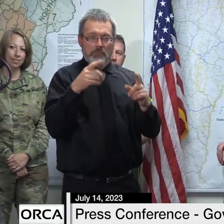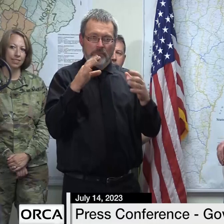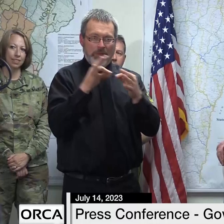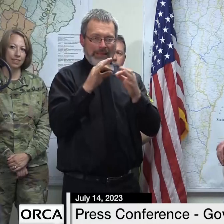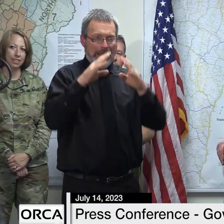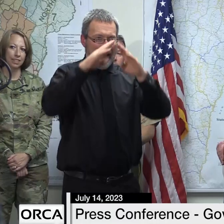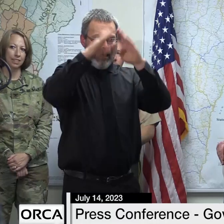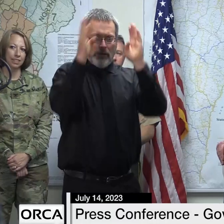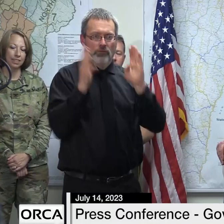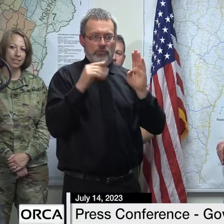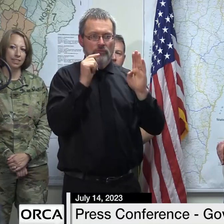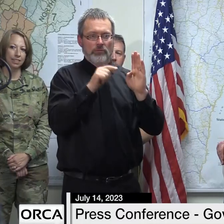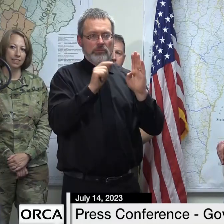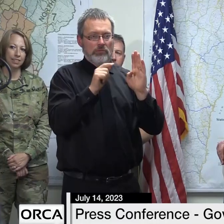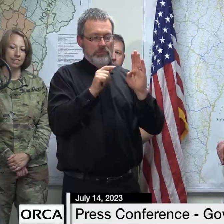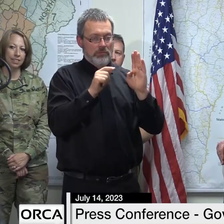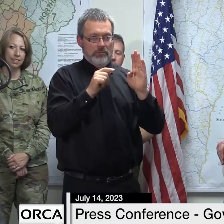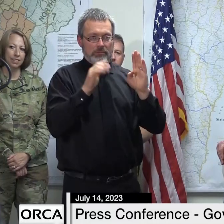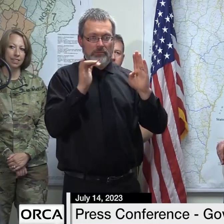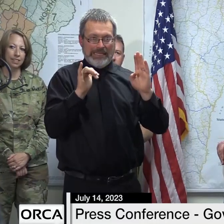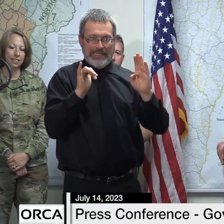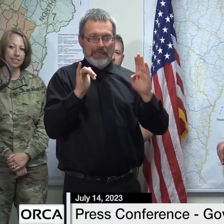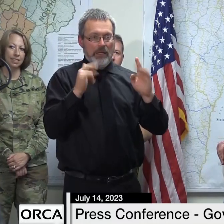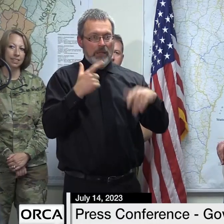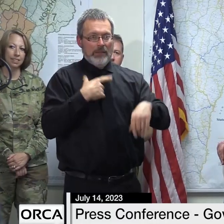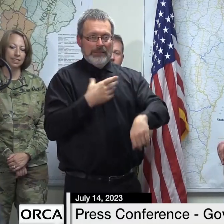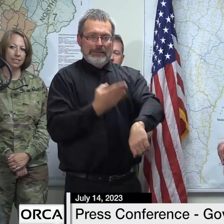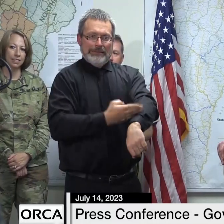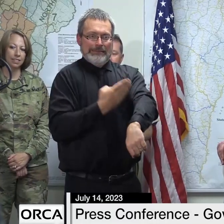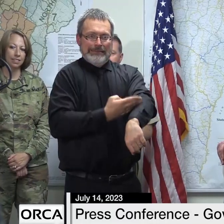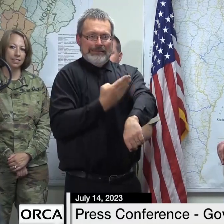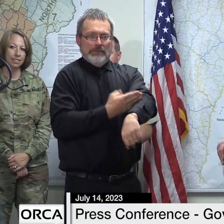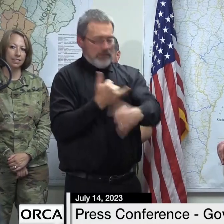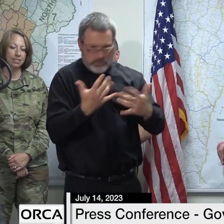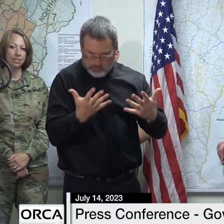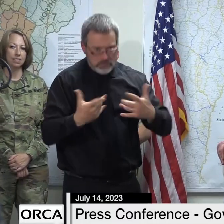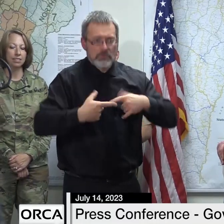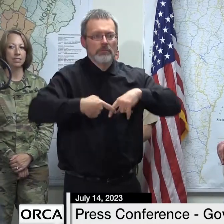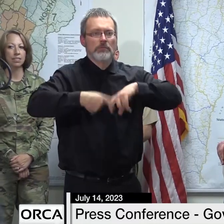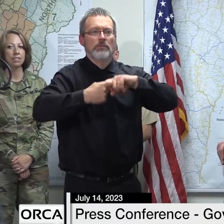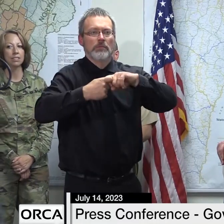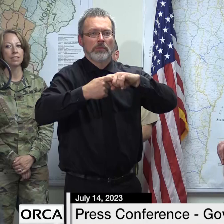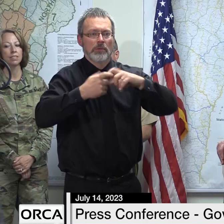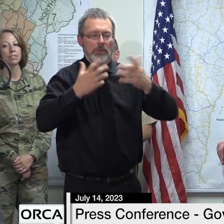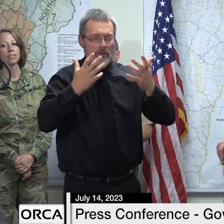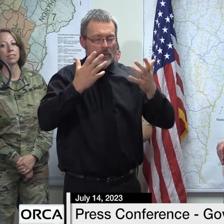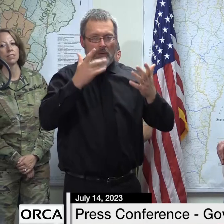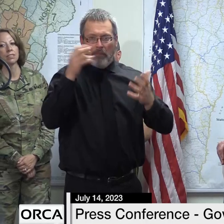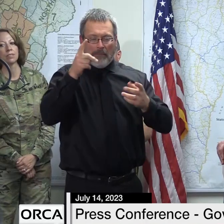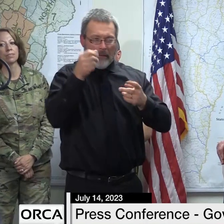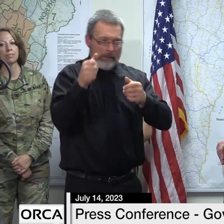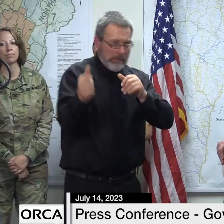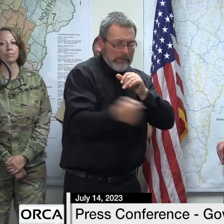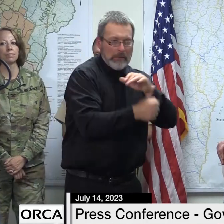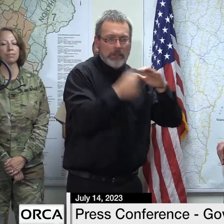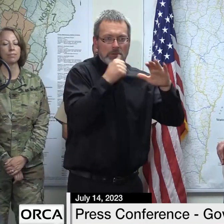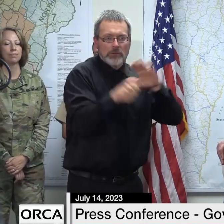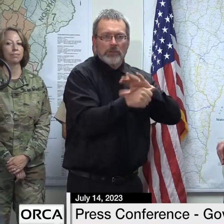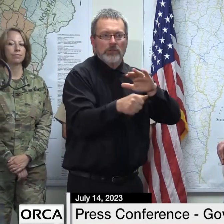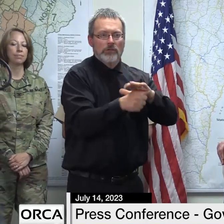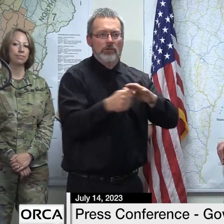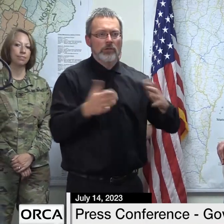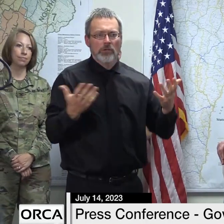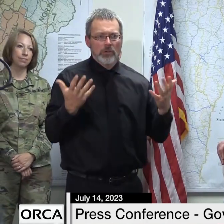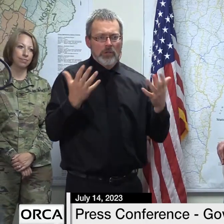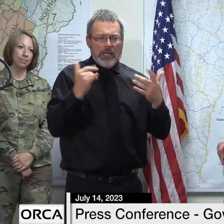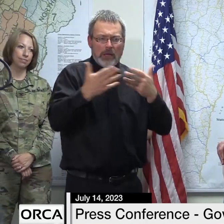been temporarily, at least, knocked offline. You've got people in shelters. What do you see as the medium to long-term vision about